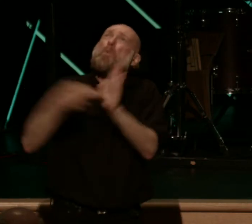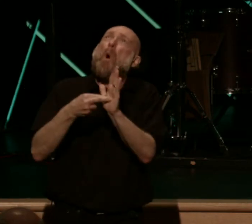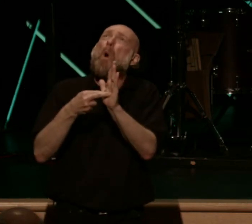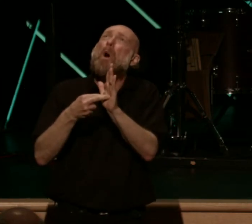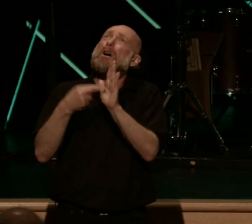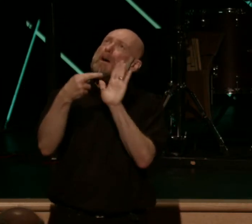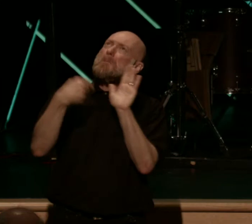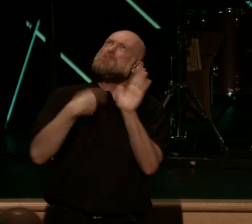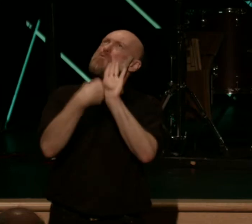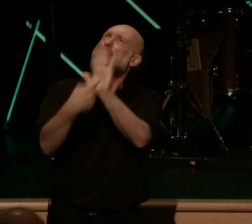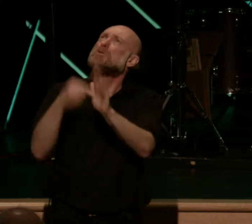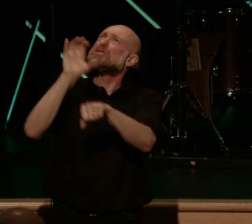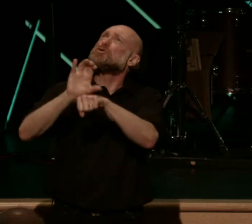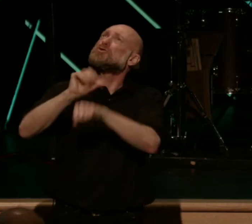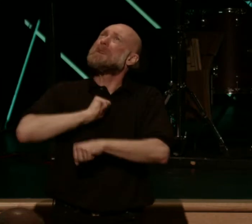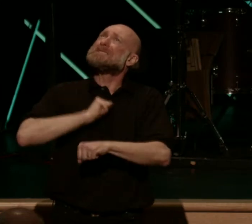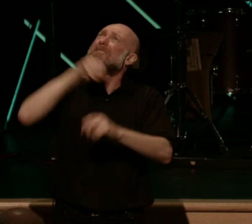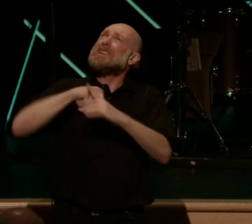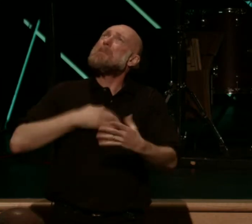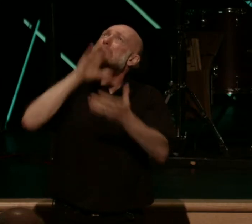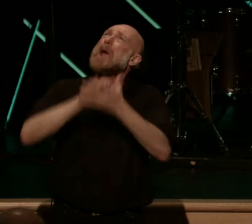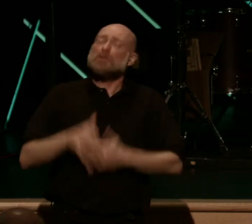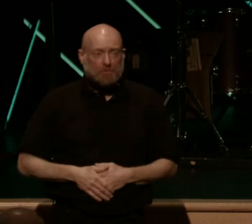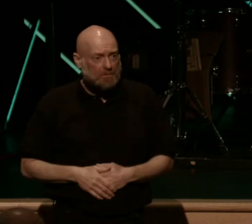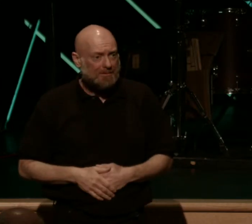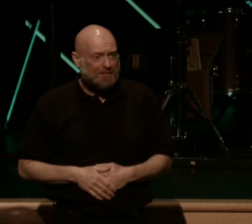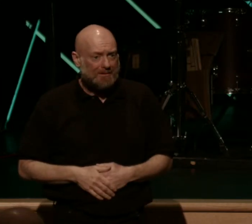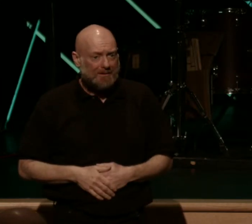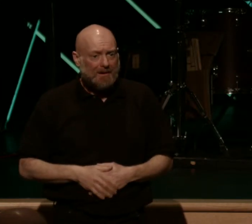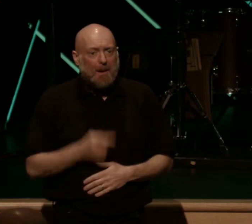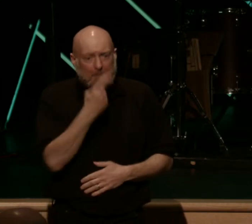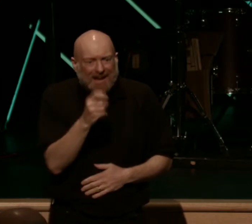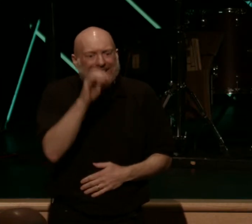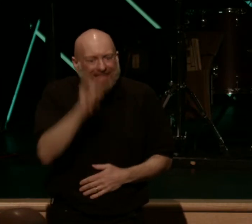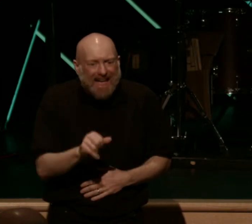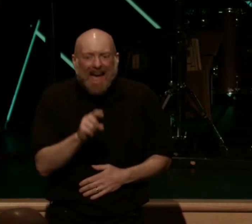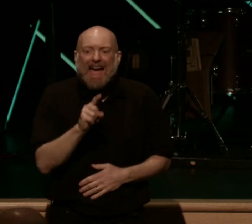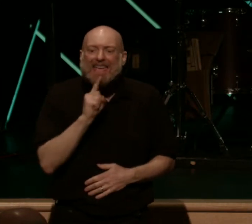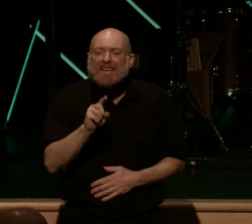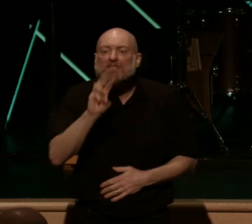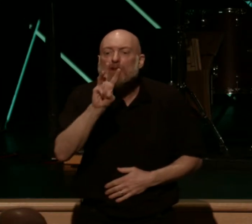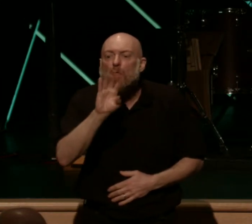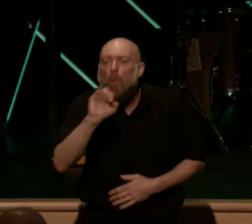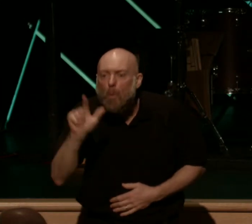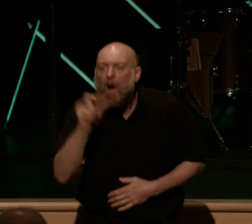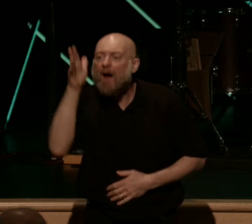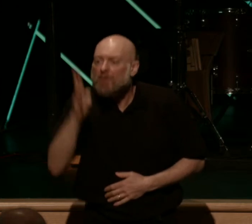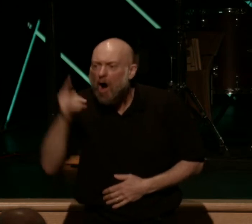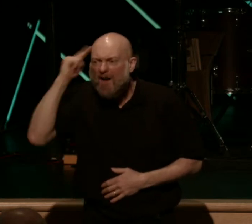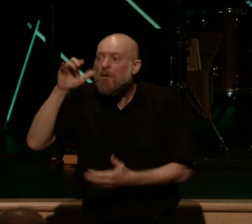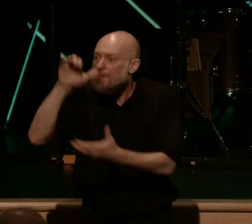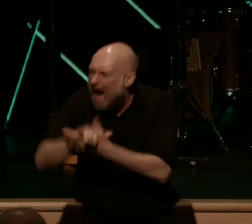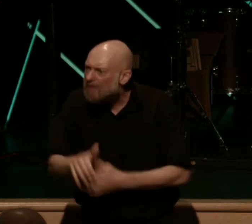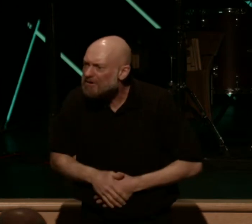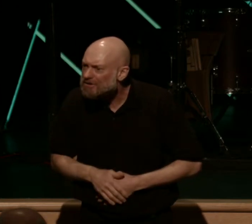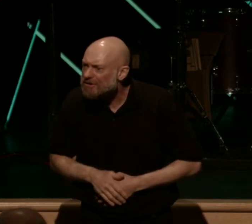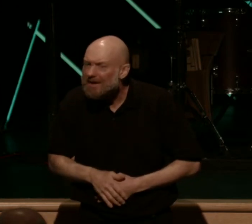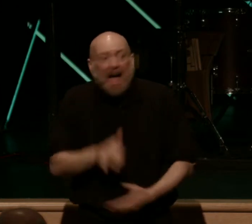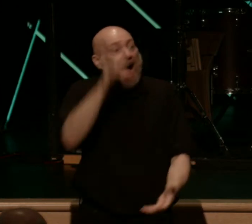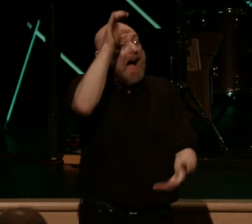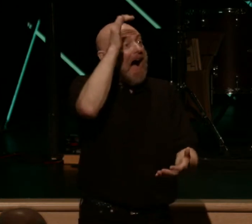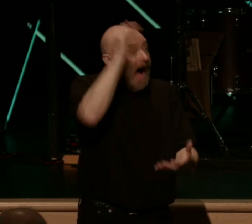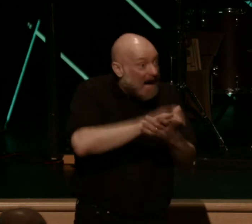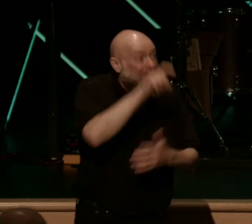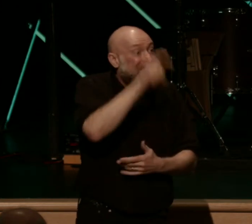church today in my marriage? Because this is the will of God for marriage, that husbands